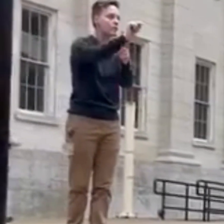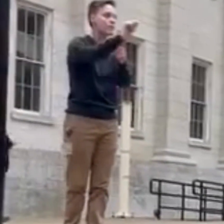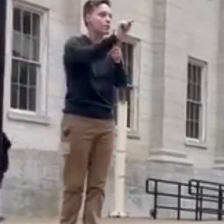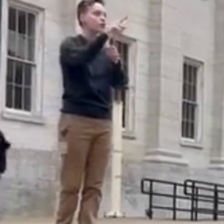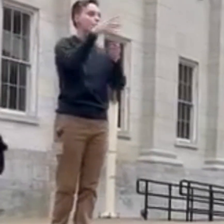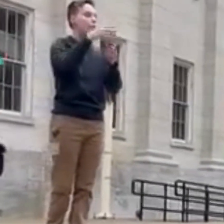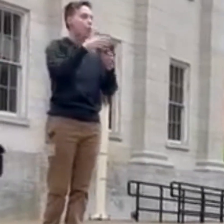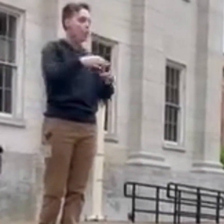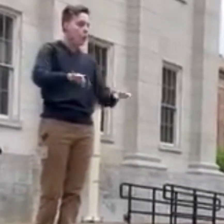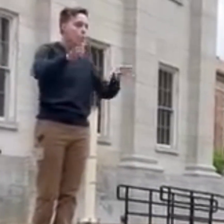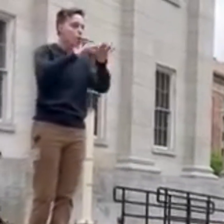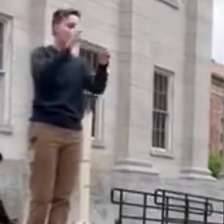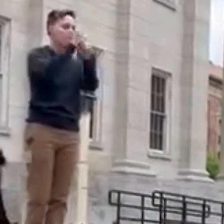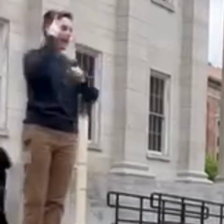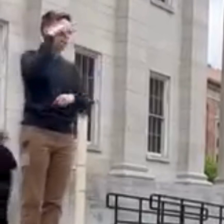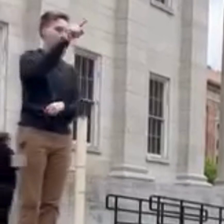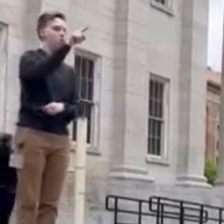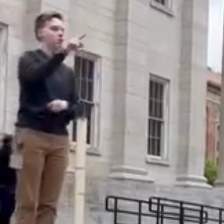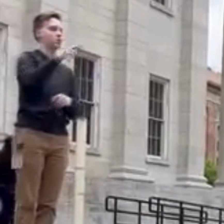fighting for.